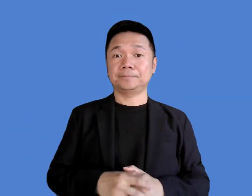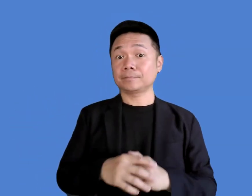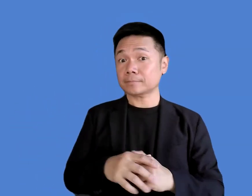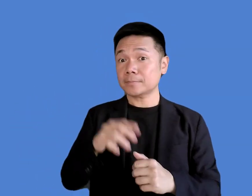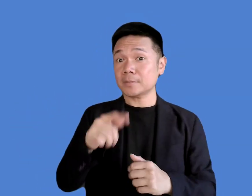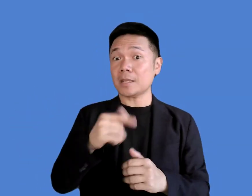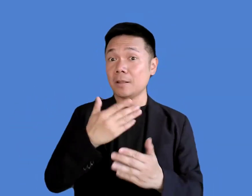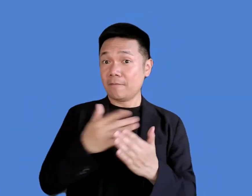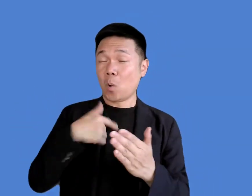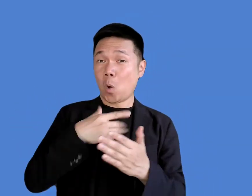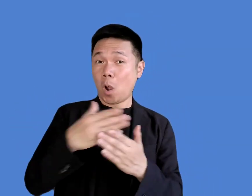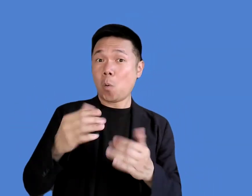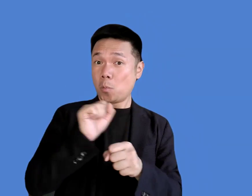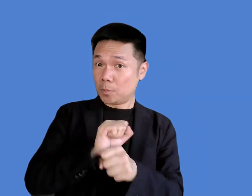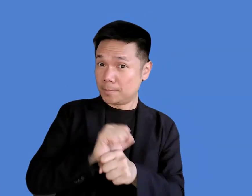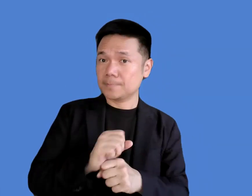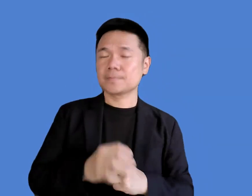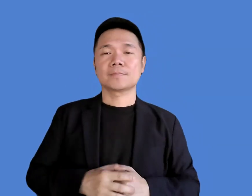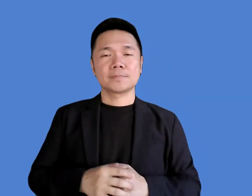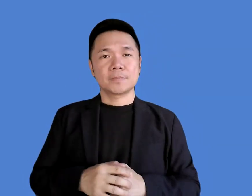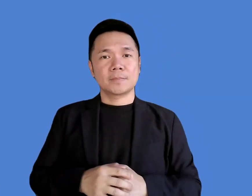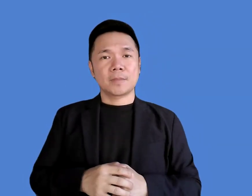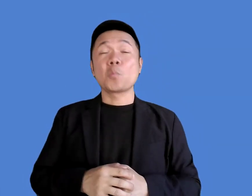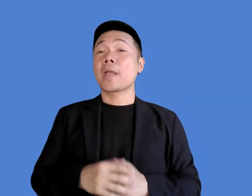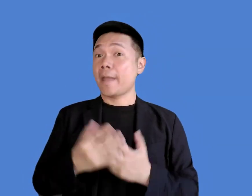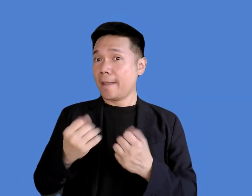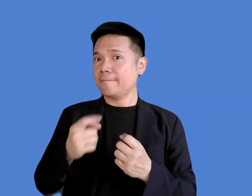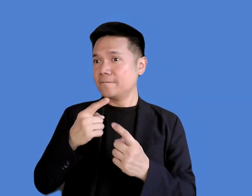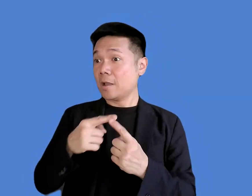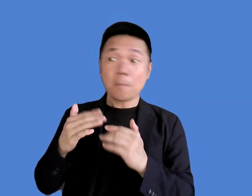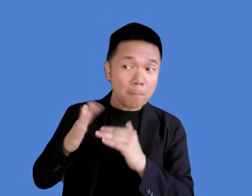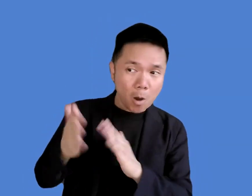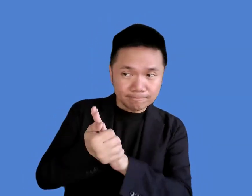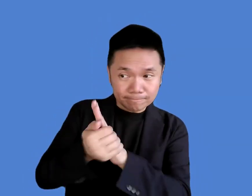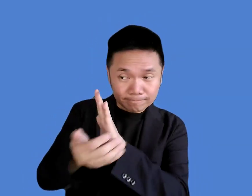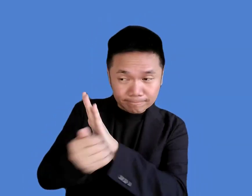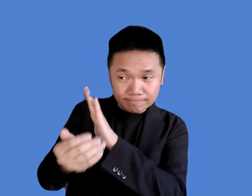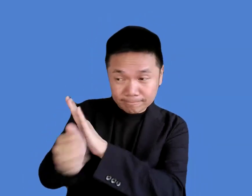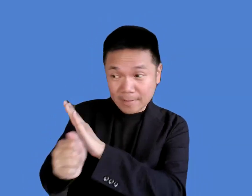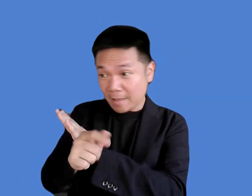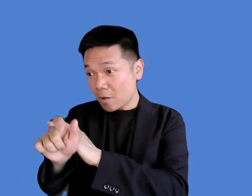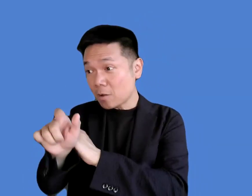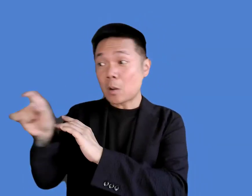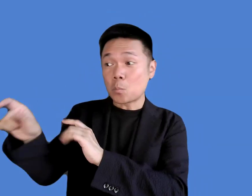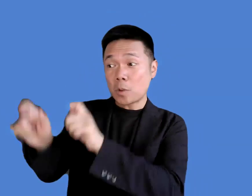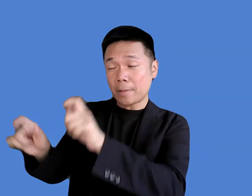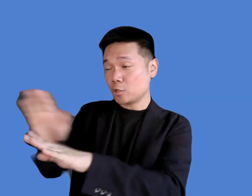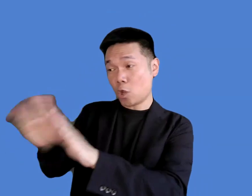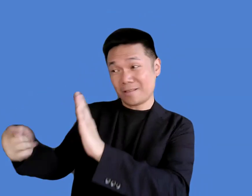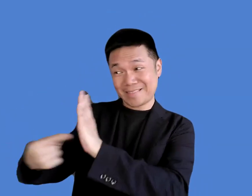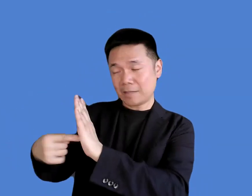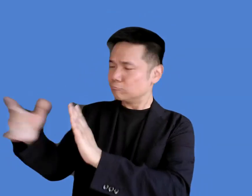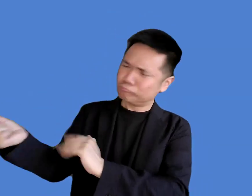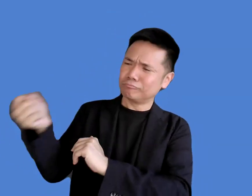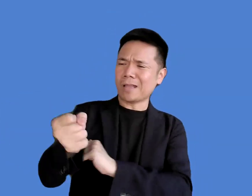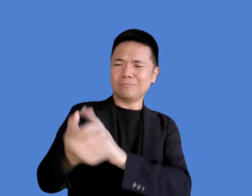Bold Play initiative, we also look into, upskilling and reskilling women from non-tech roles into tech roles.